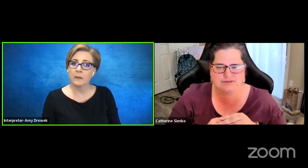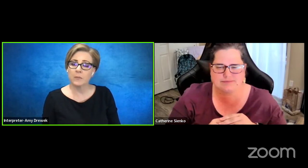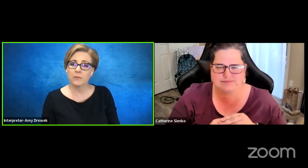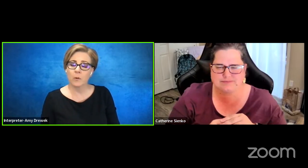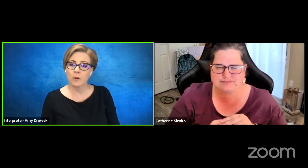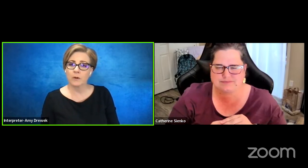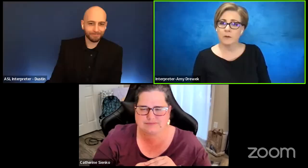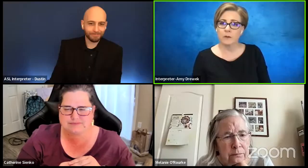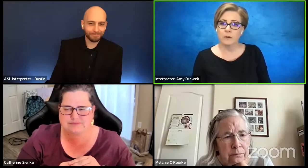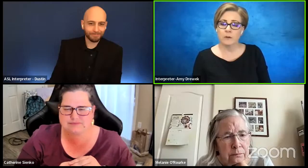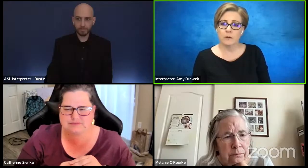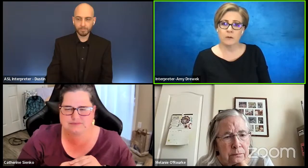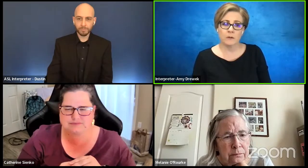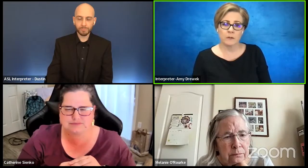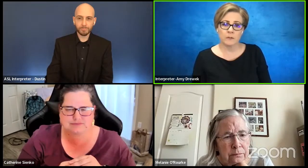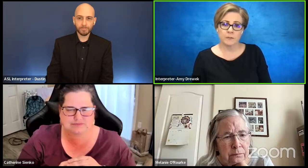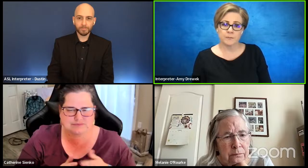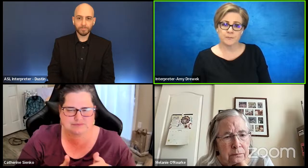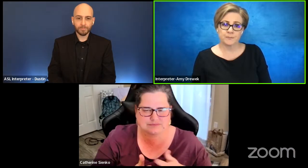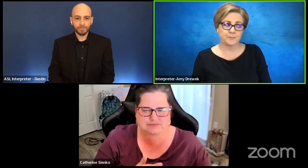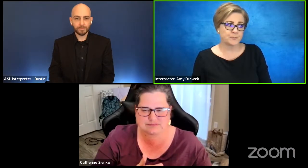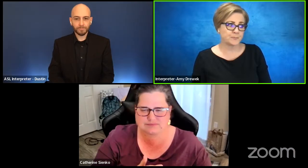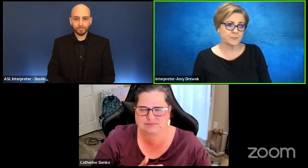your question, and then we can move forward.